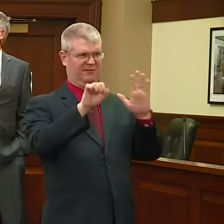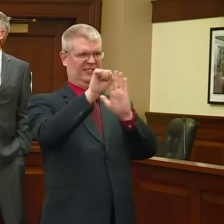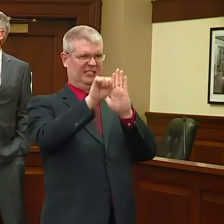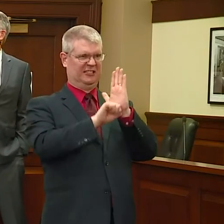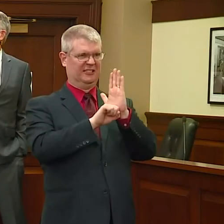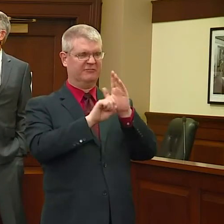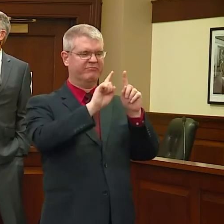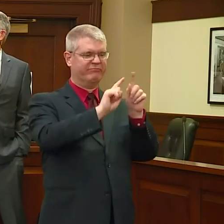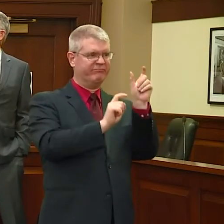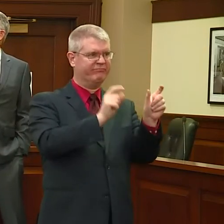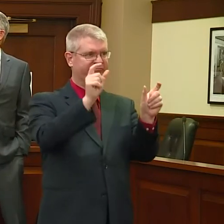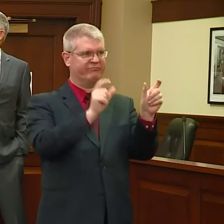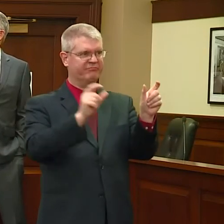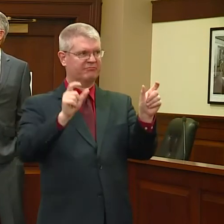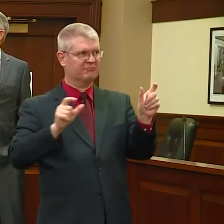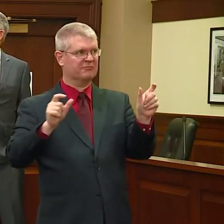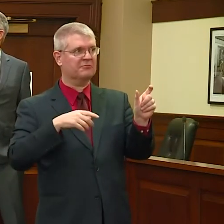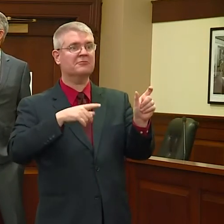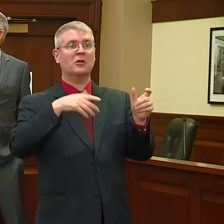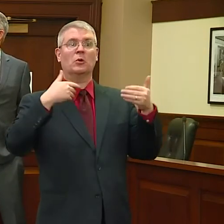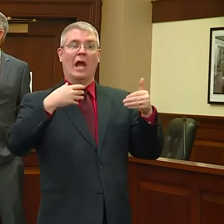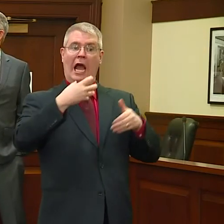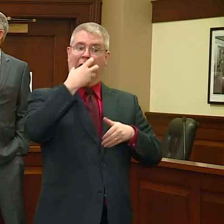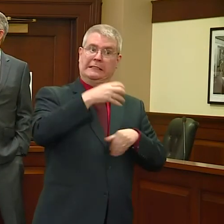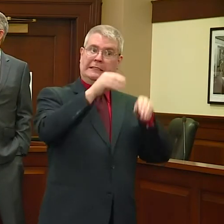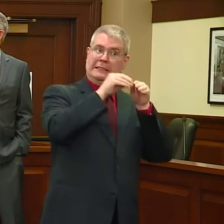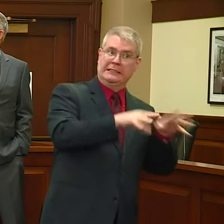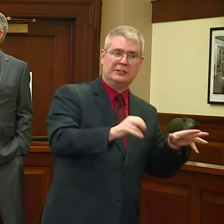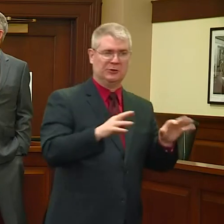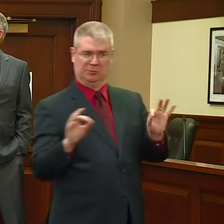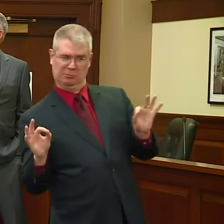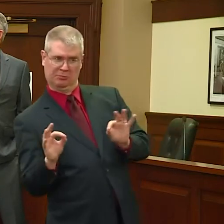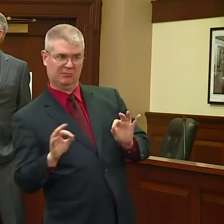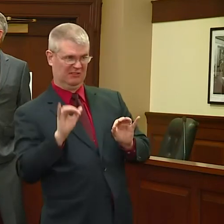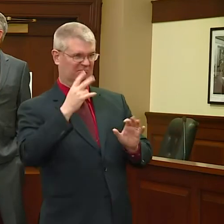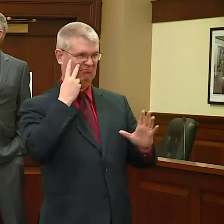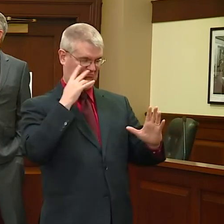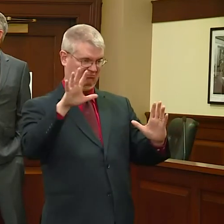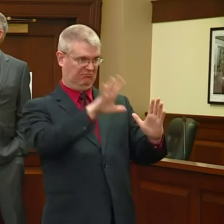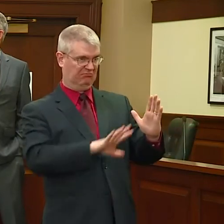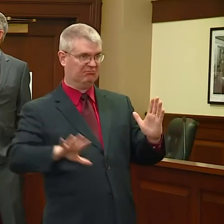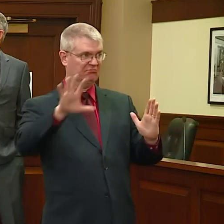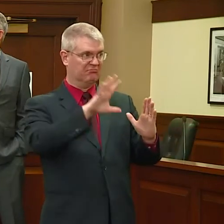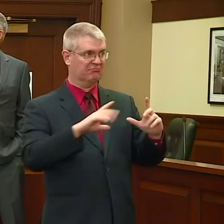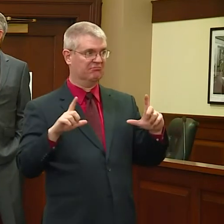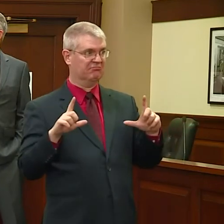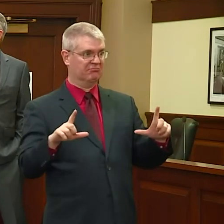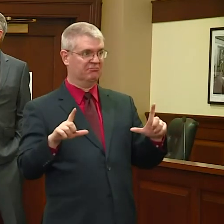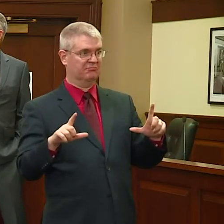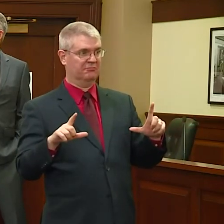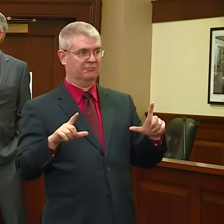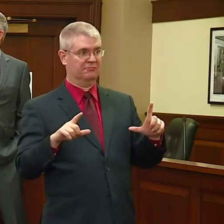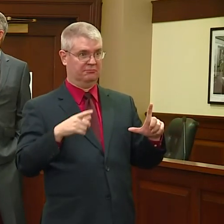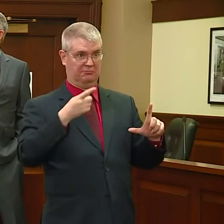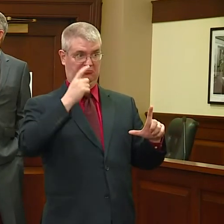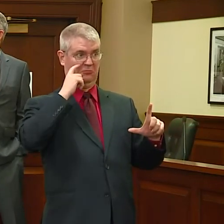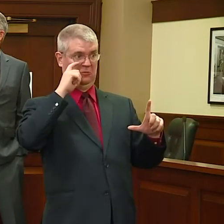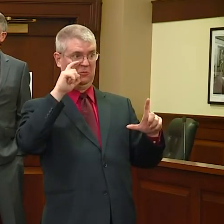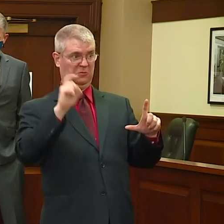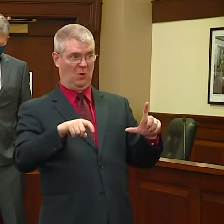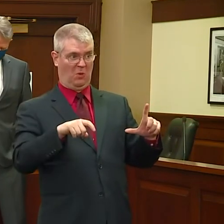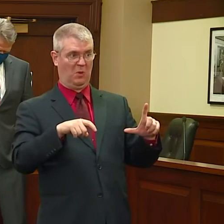more clearly the high risk states that right now with the hardest hit as we see it in the central part